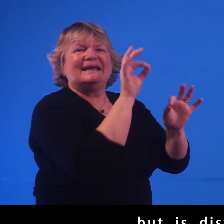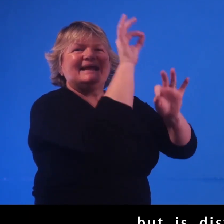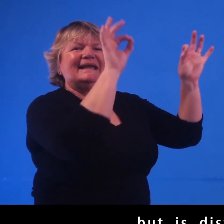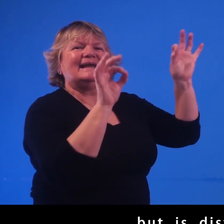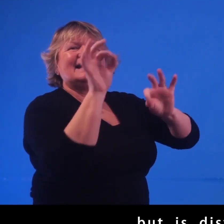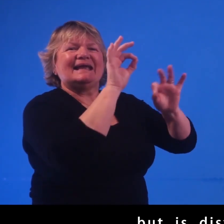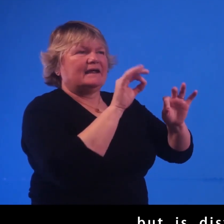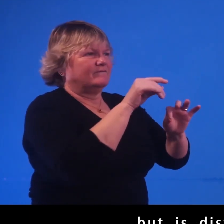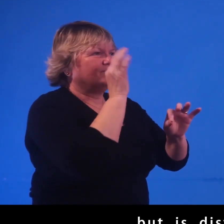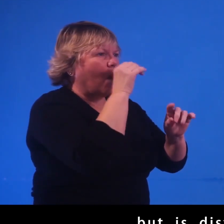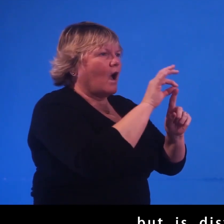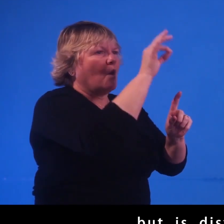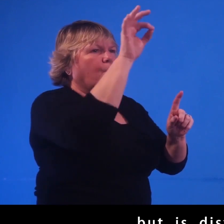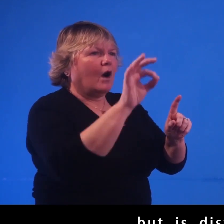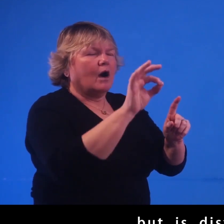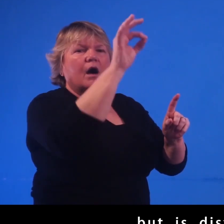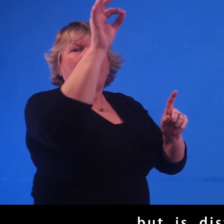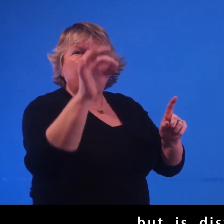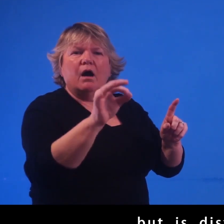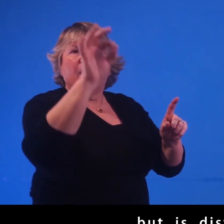by a bee flying about from flower to flower.